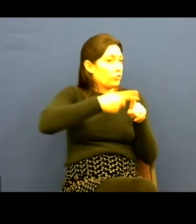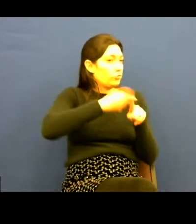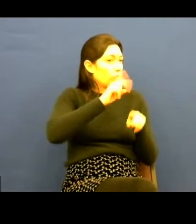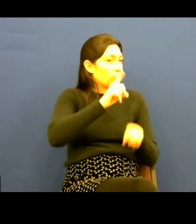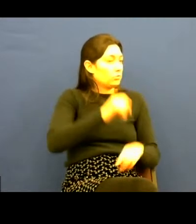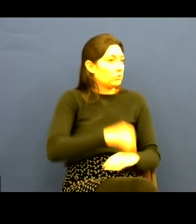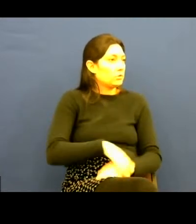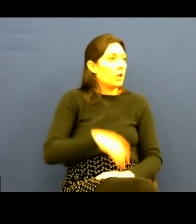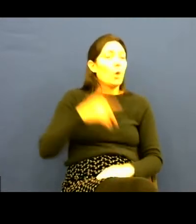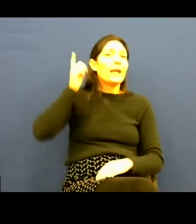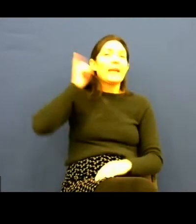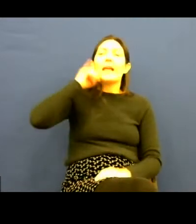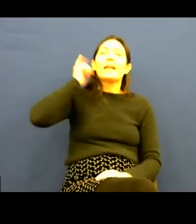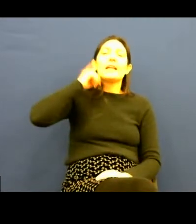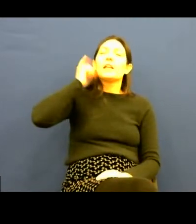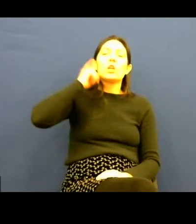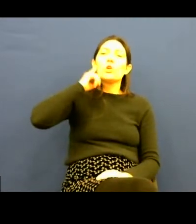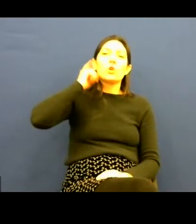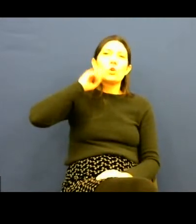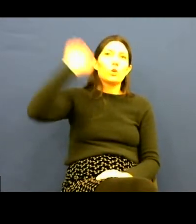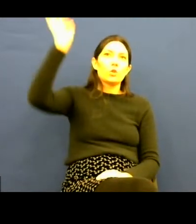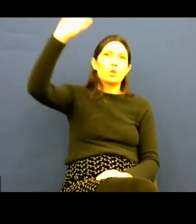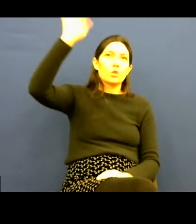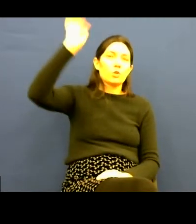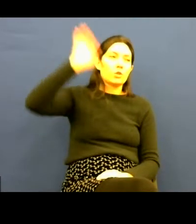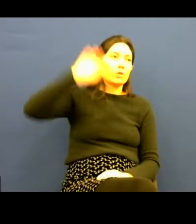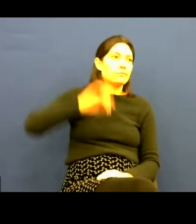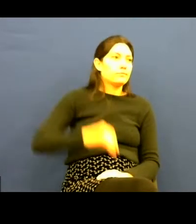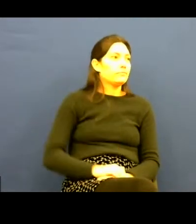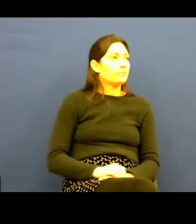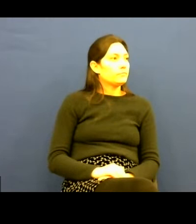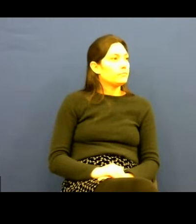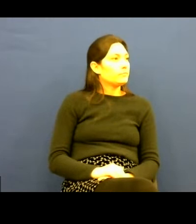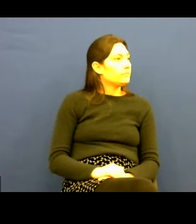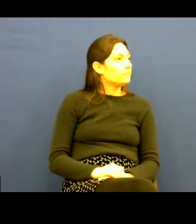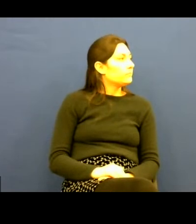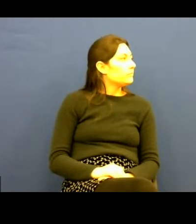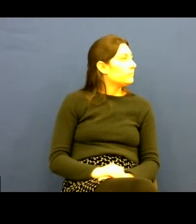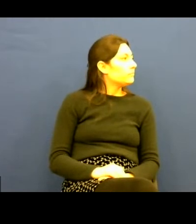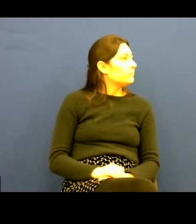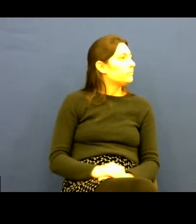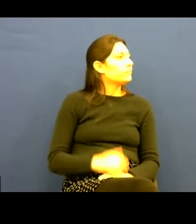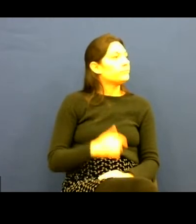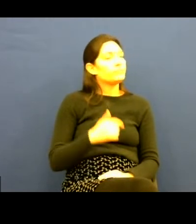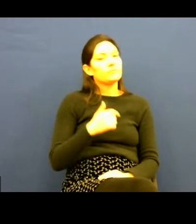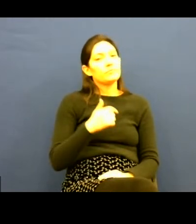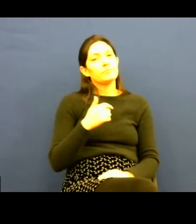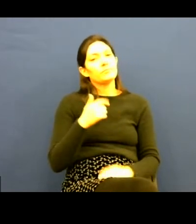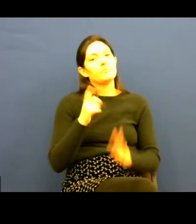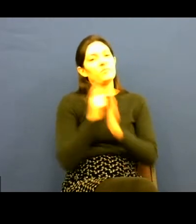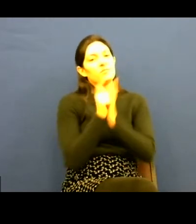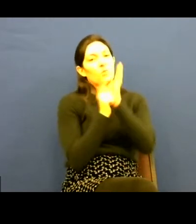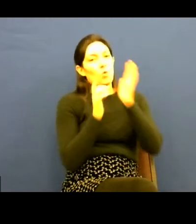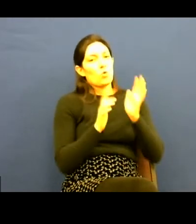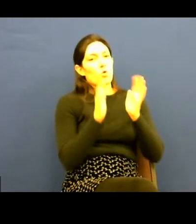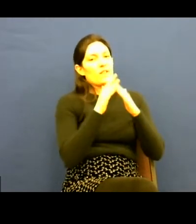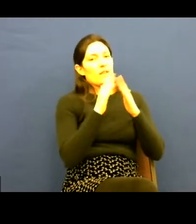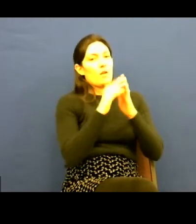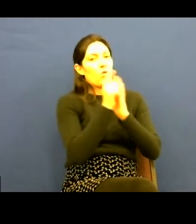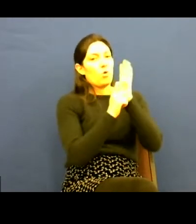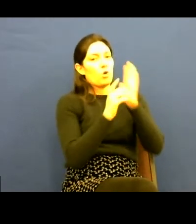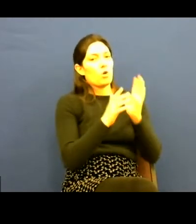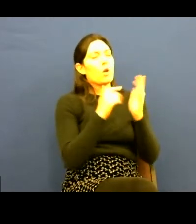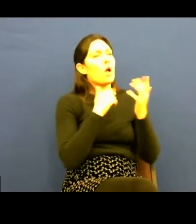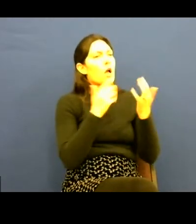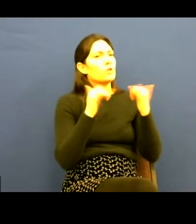We can't hear the conversation. Only because I don't want to bind, I want to give reserve some discretion to the